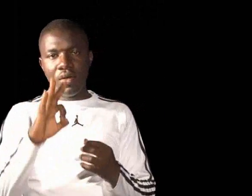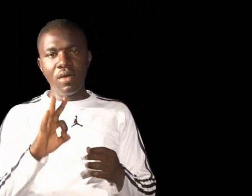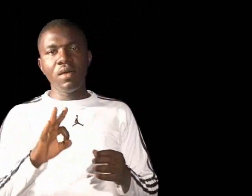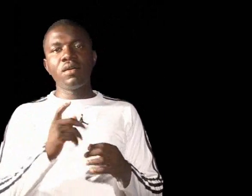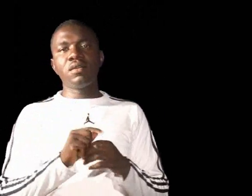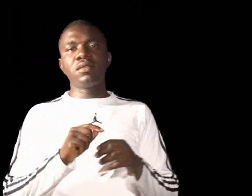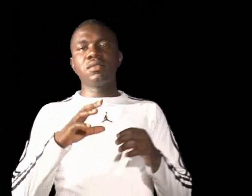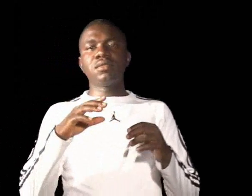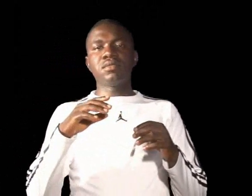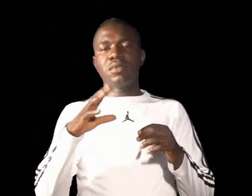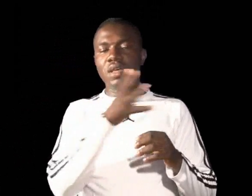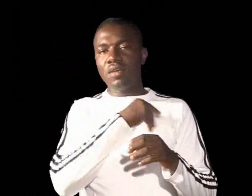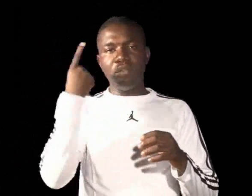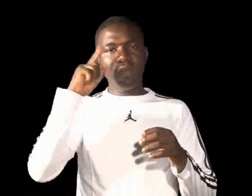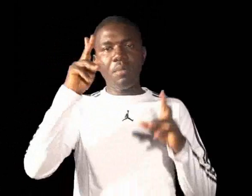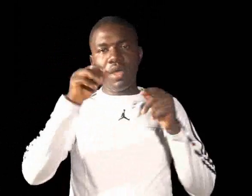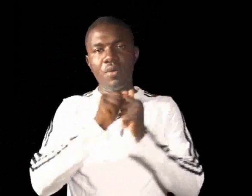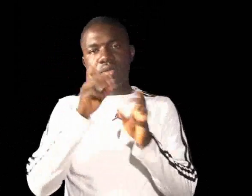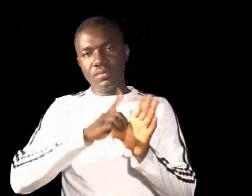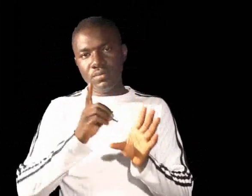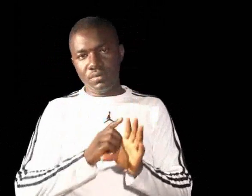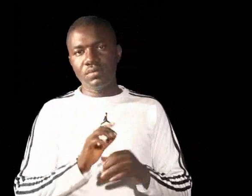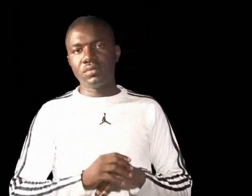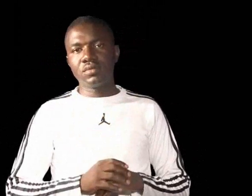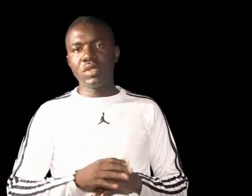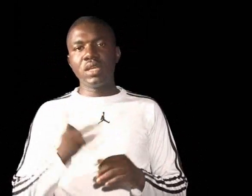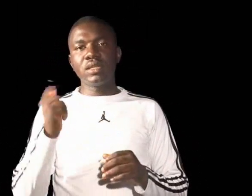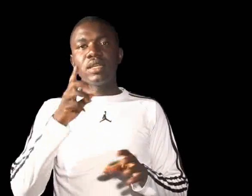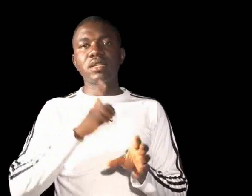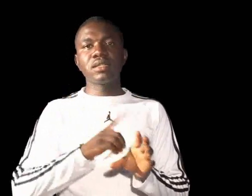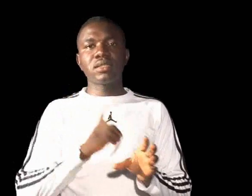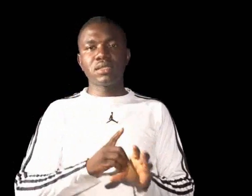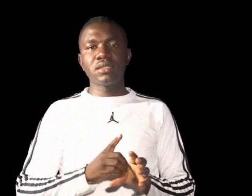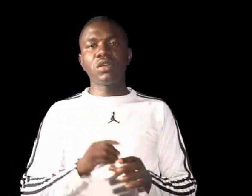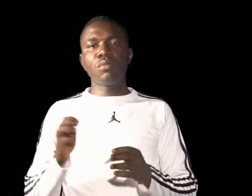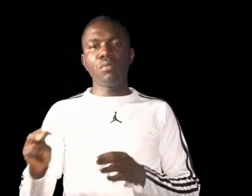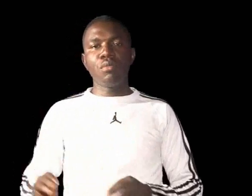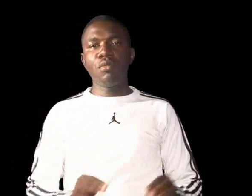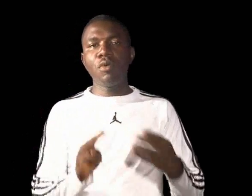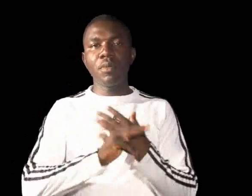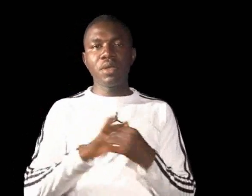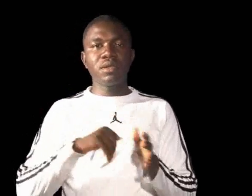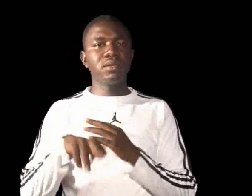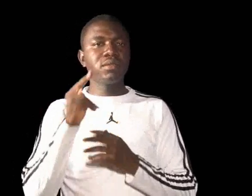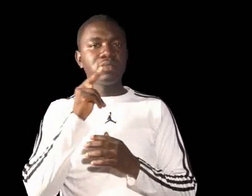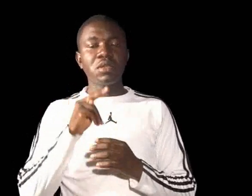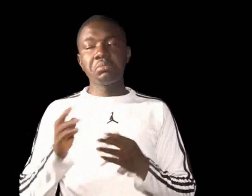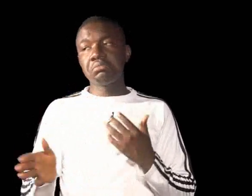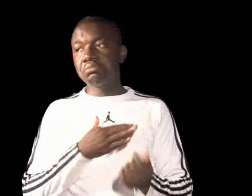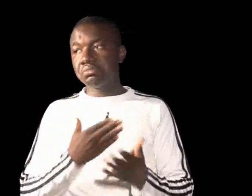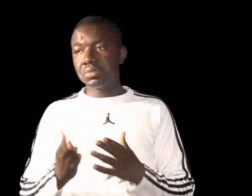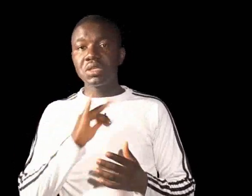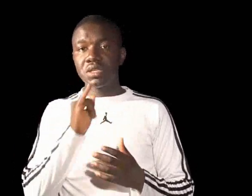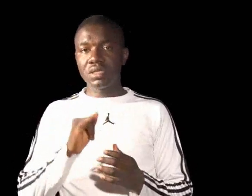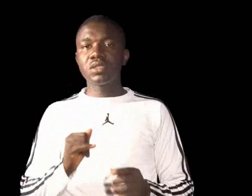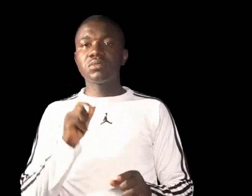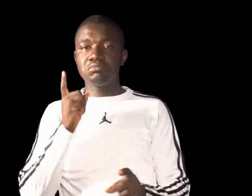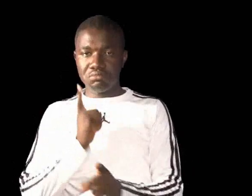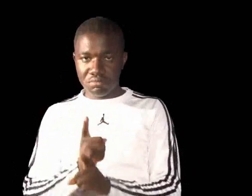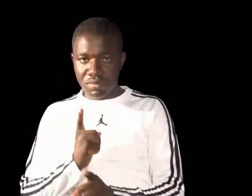Organizations of and for persons with disabilities. The disability movement in Nigeria, although vibrant, is at a